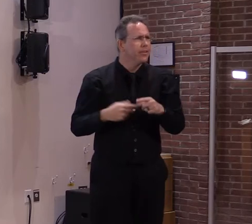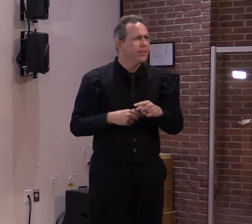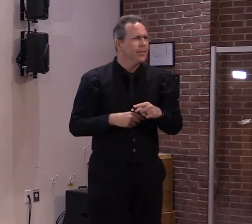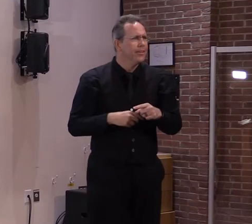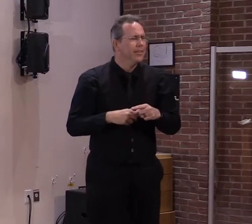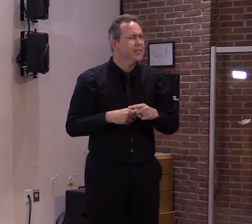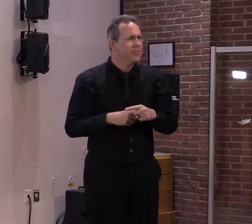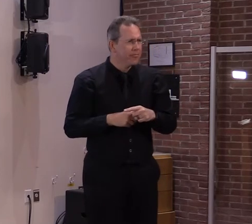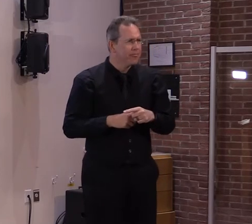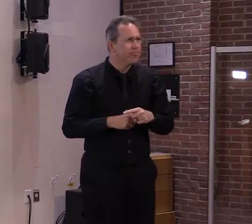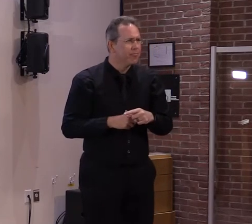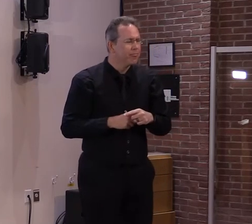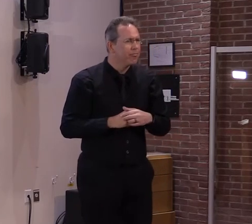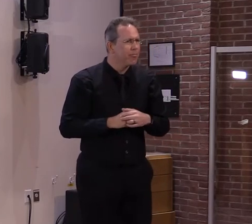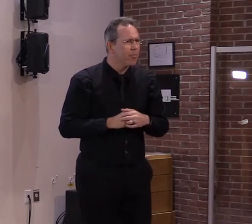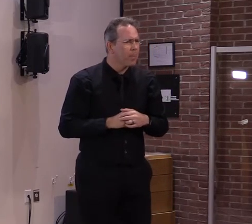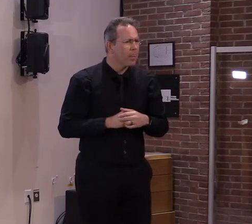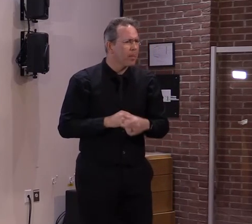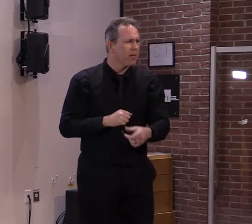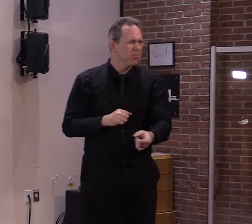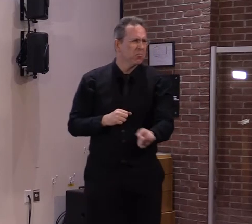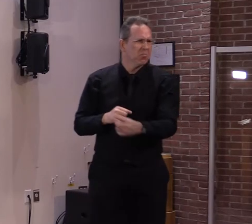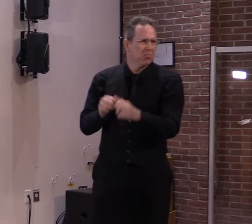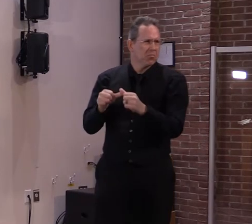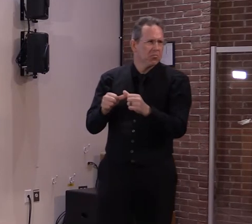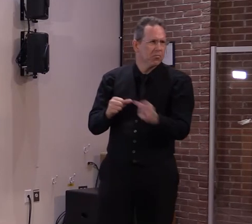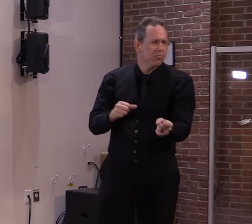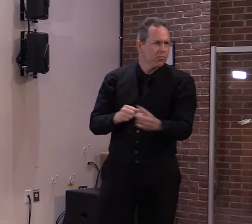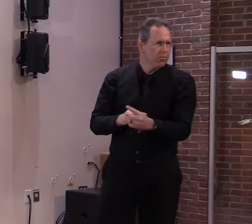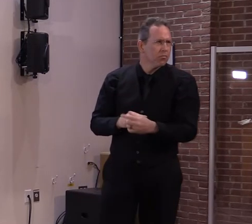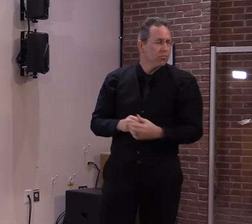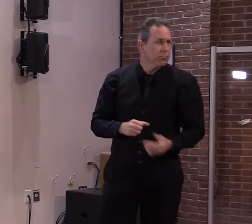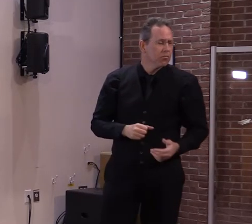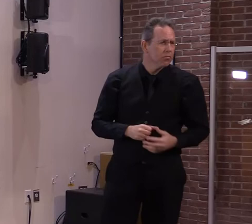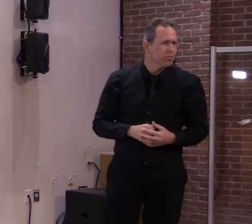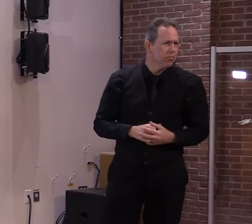if the state is treating positive tests